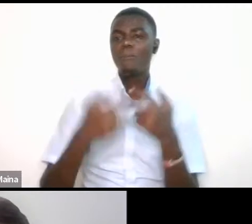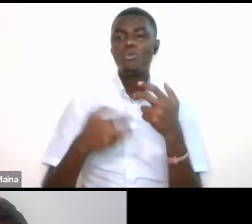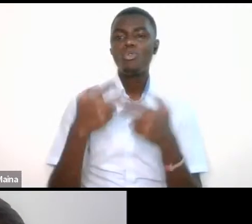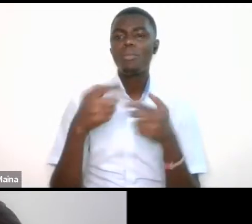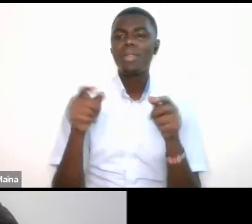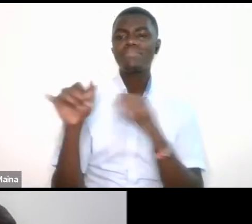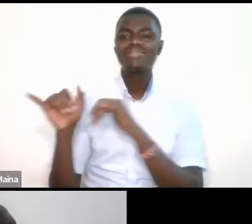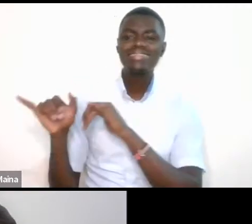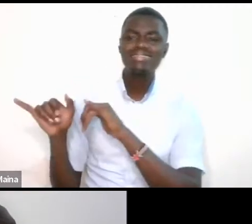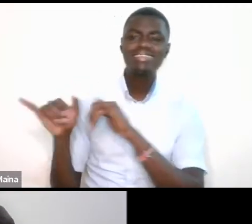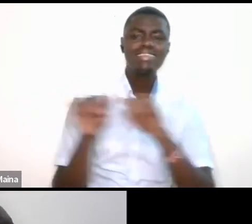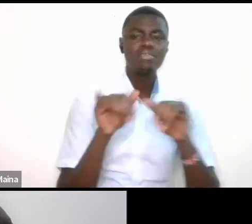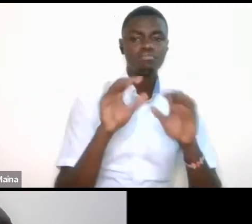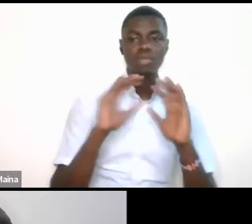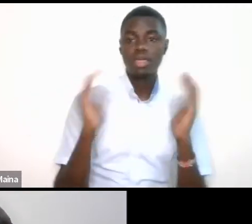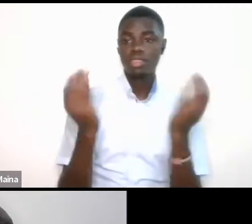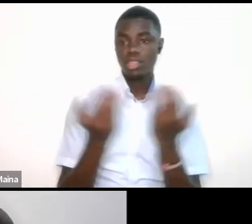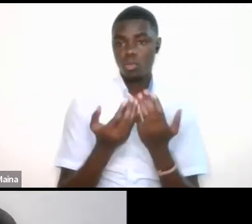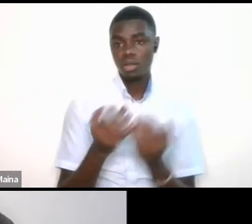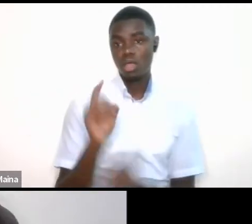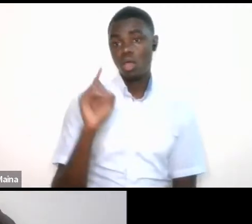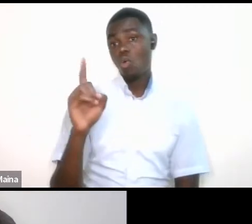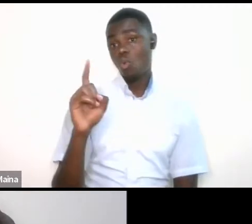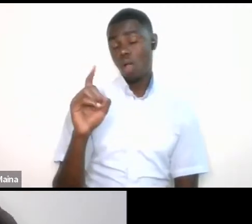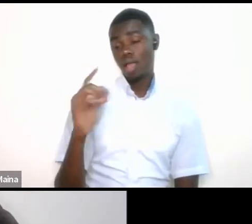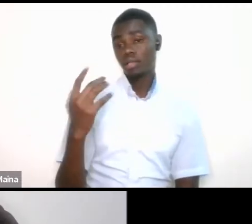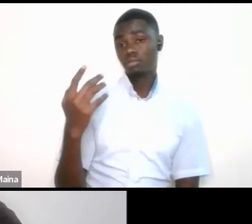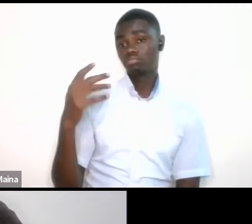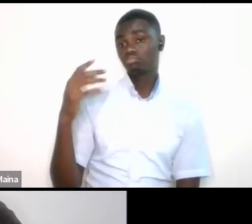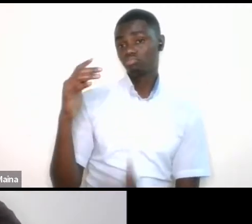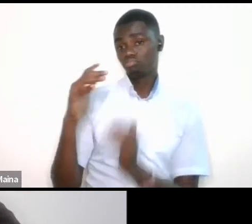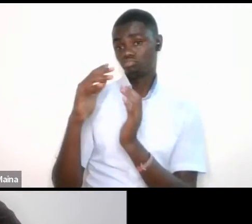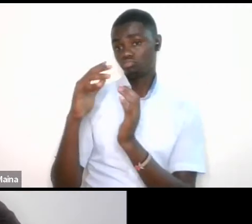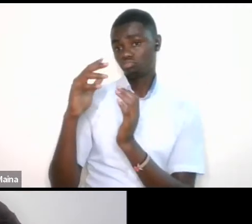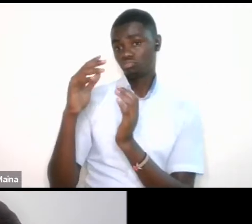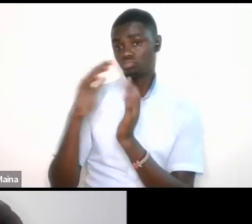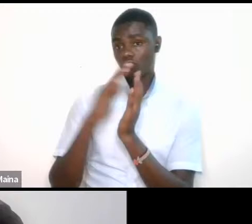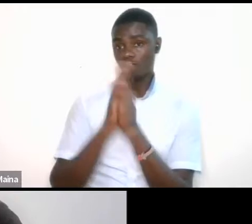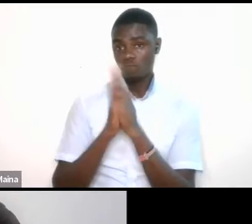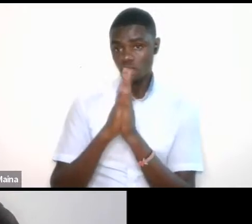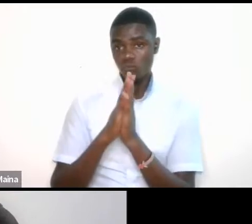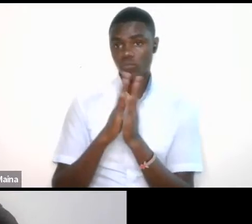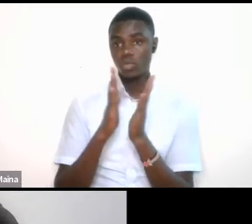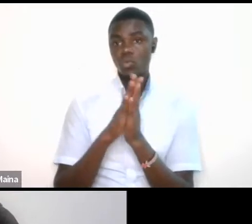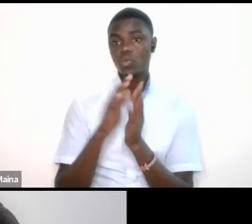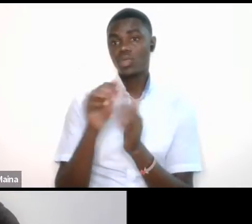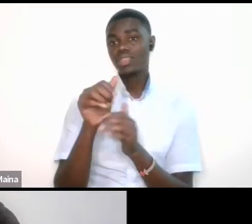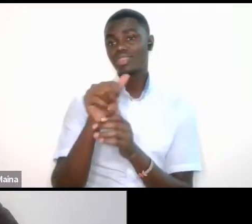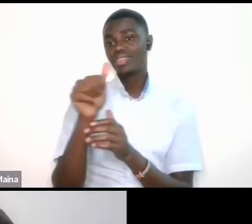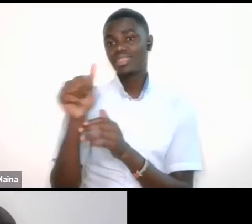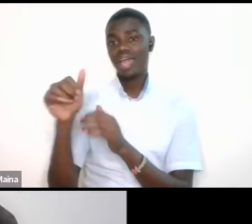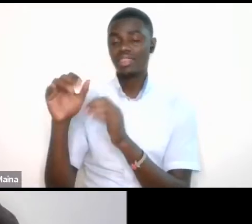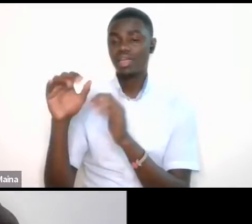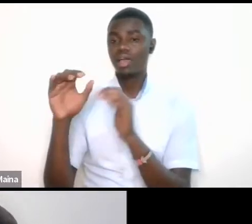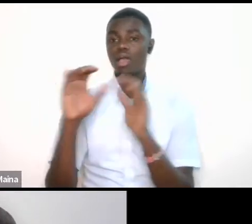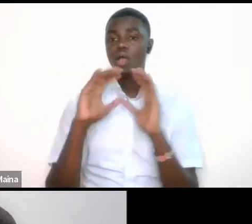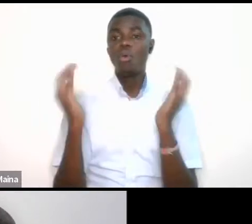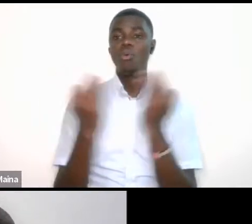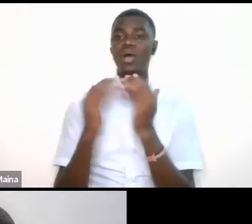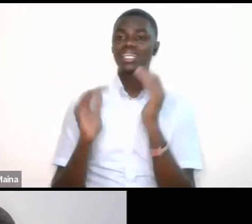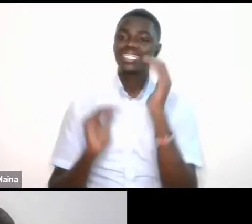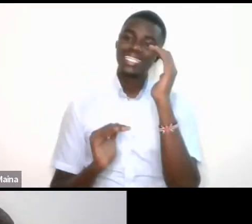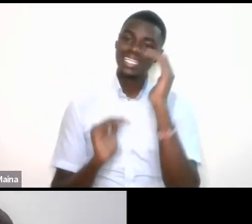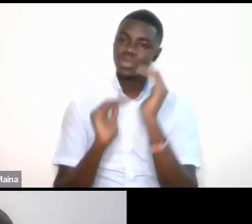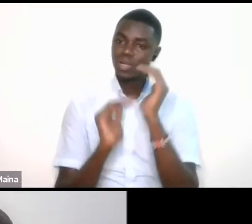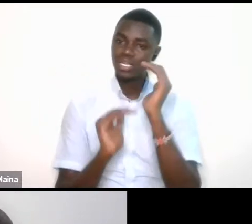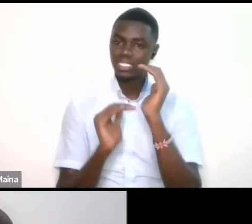So the one common phenomenon that we have with the rest of the world is inequality. If you show me any